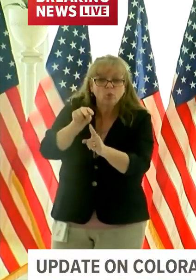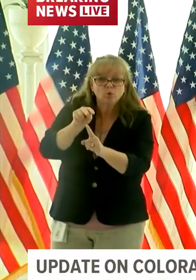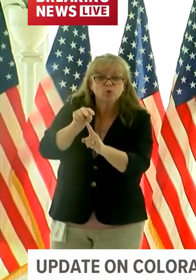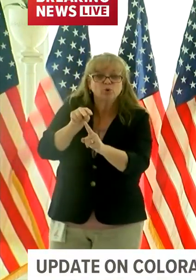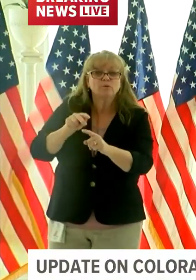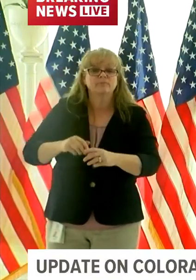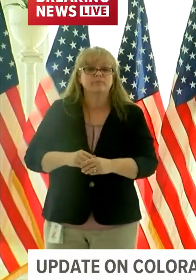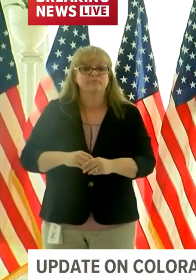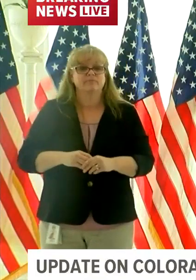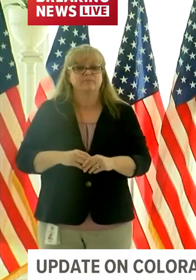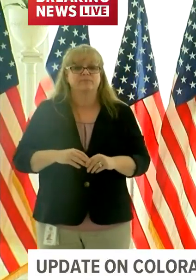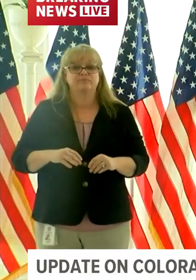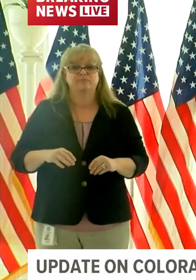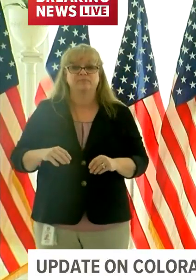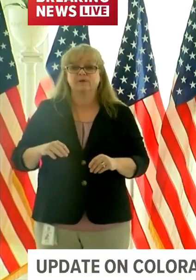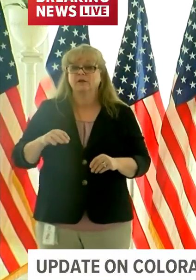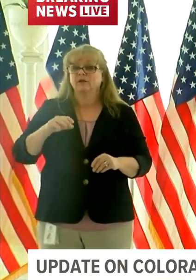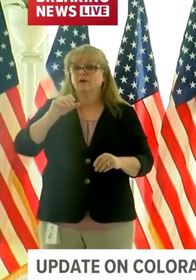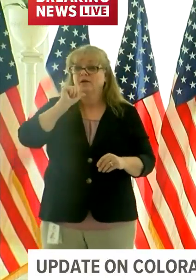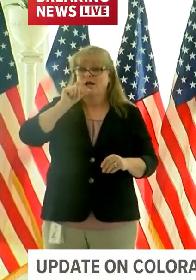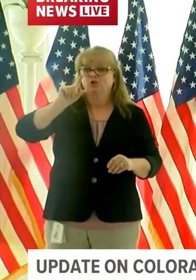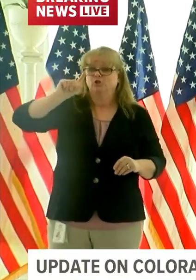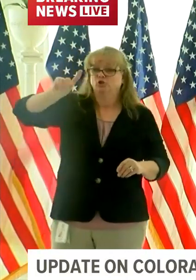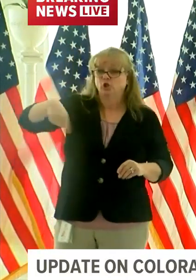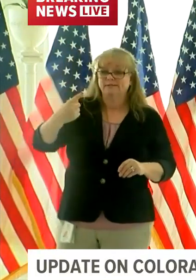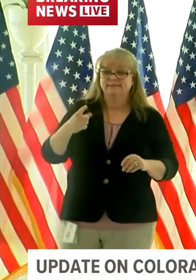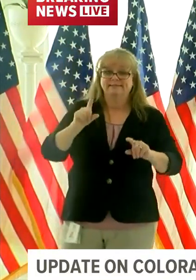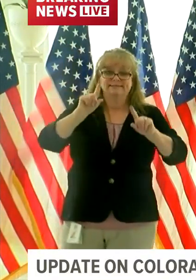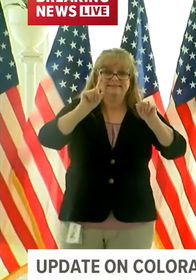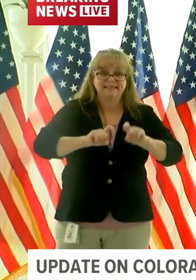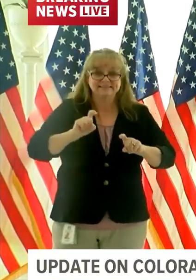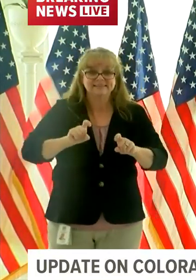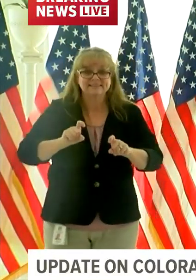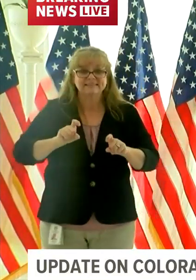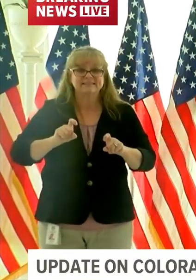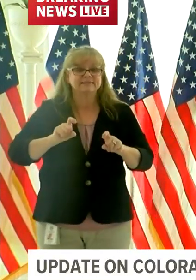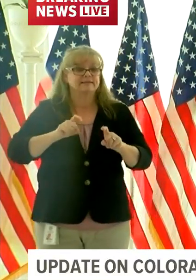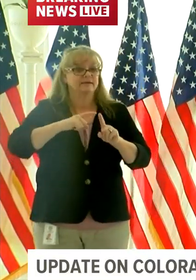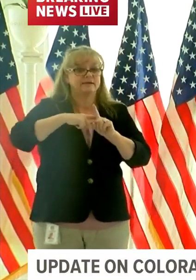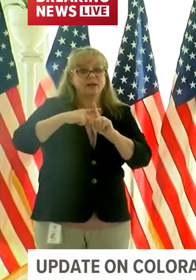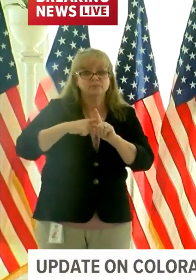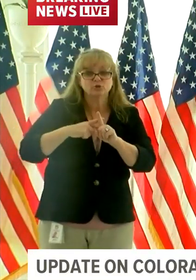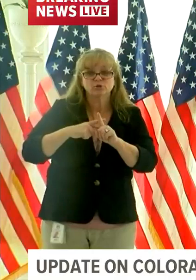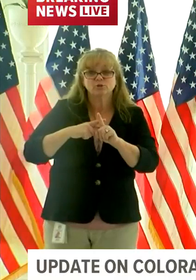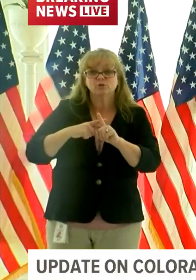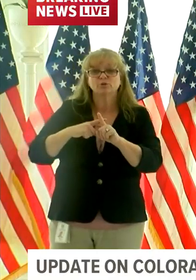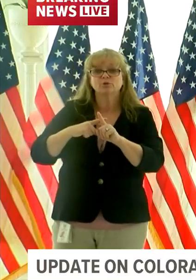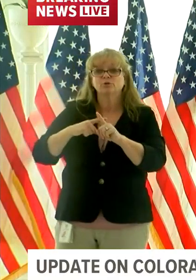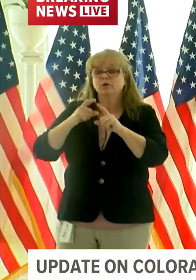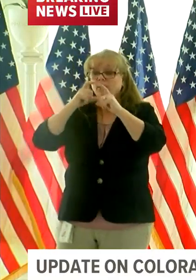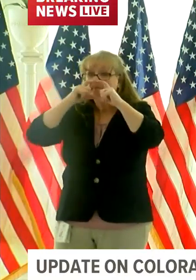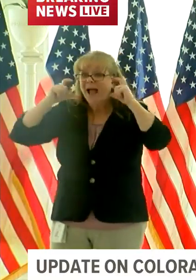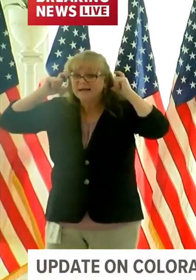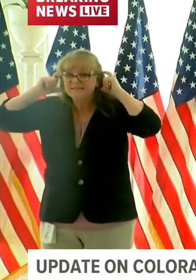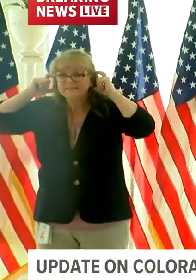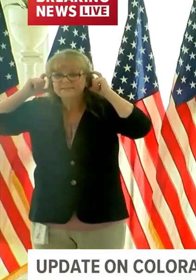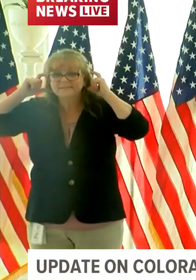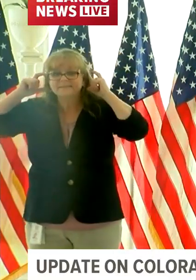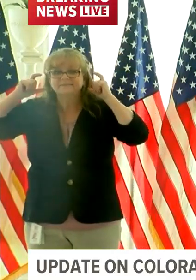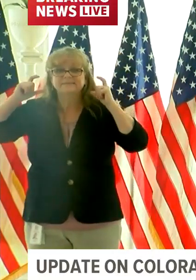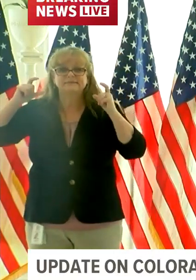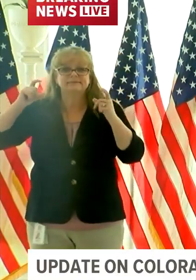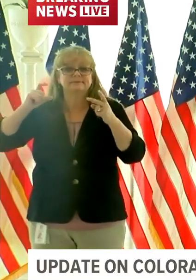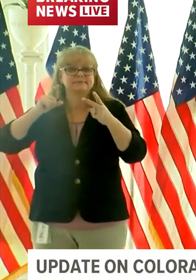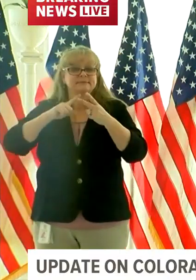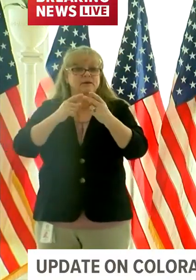testing. Think temperatures, think masks, think testing, yes, and testing of two kinds, the serological testing for blood for the antibodies and